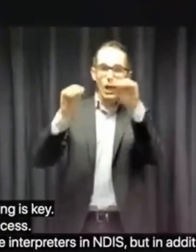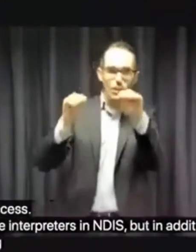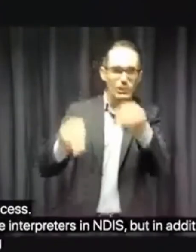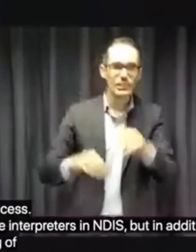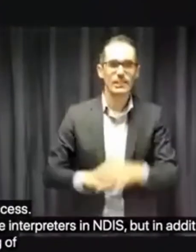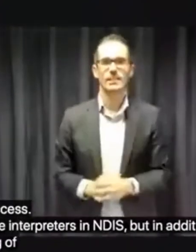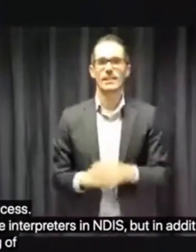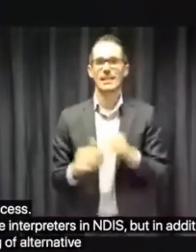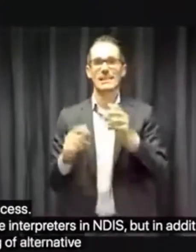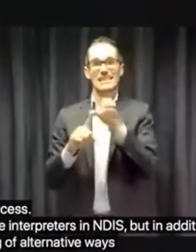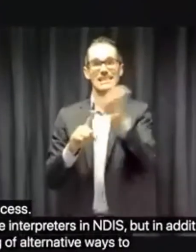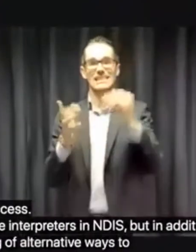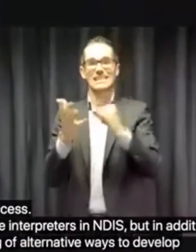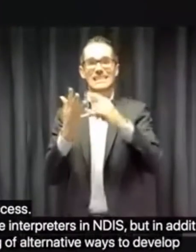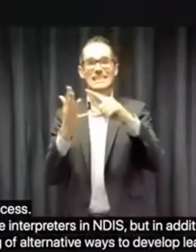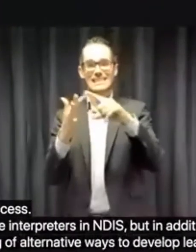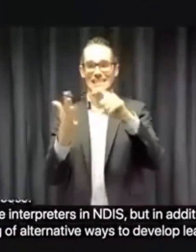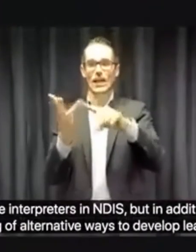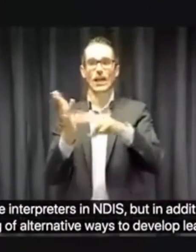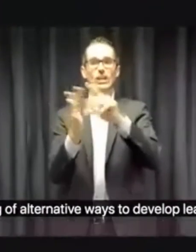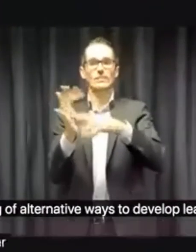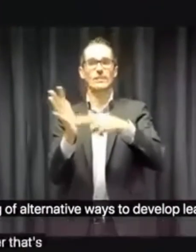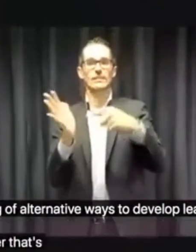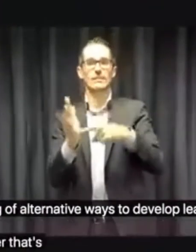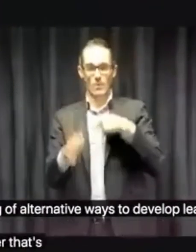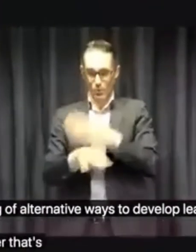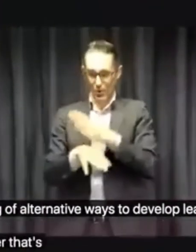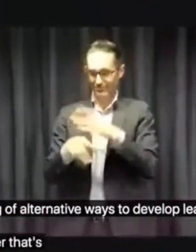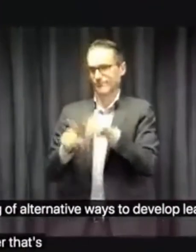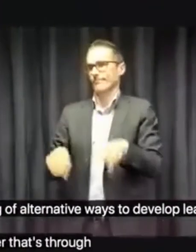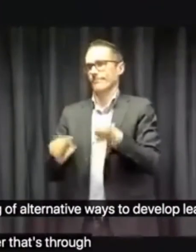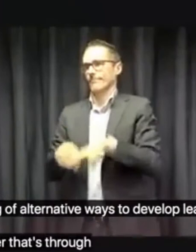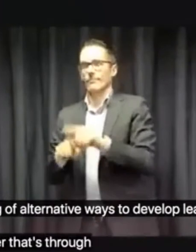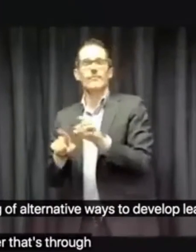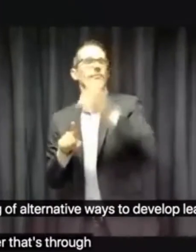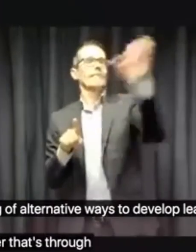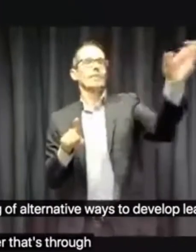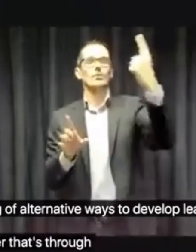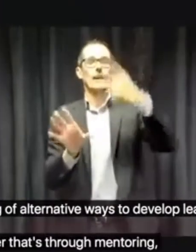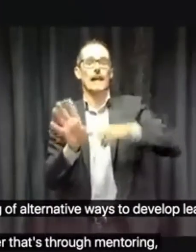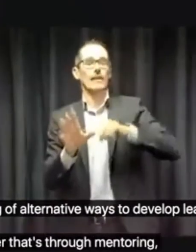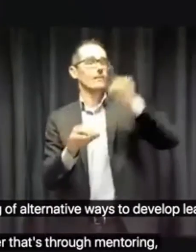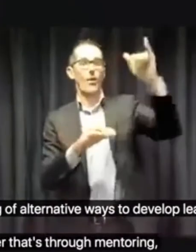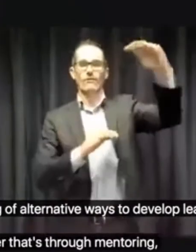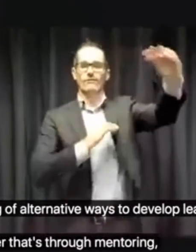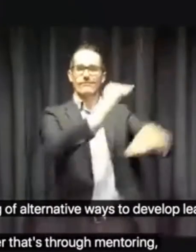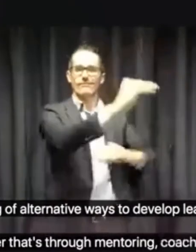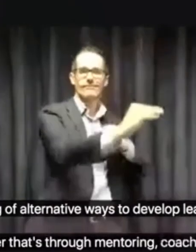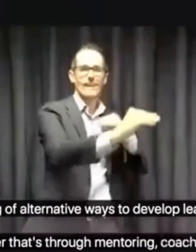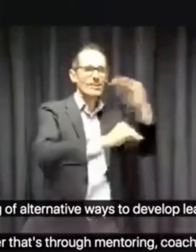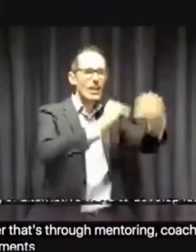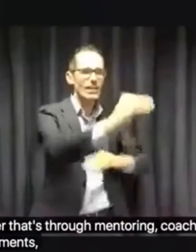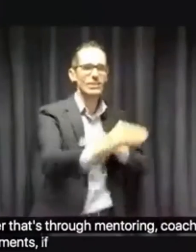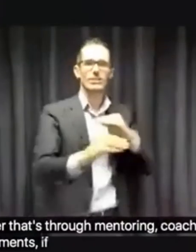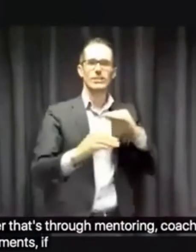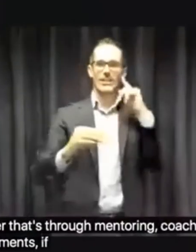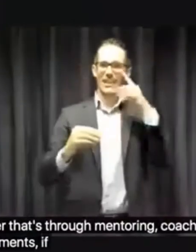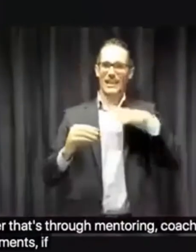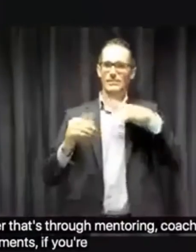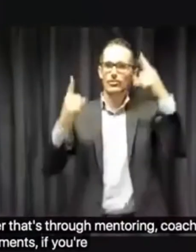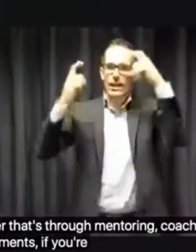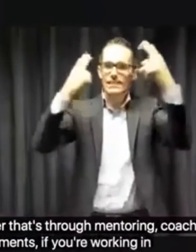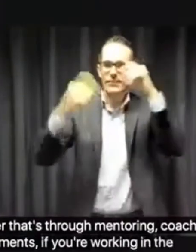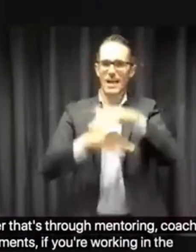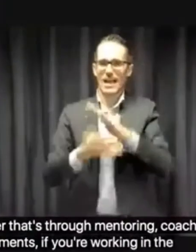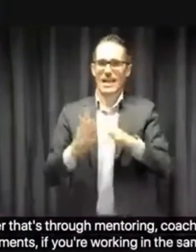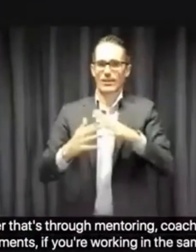whether that's through mentoring, coaching, secondments. If you're working the same job year in, year out, perhaps working